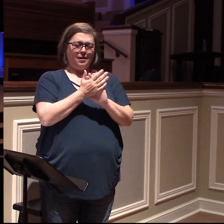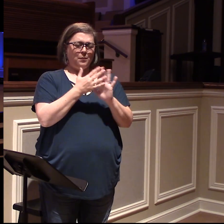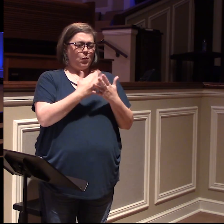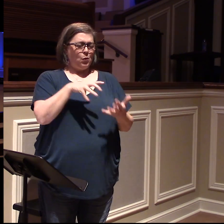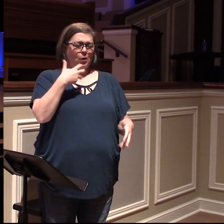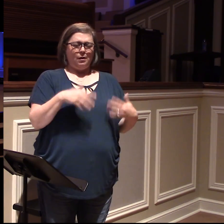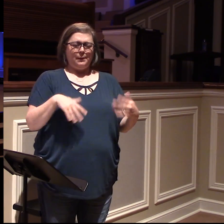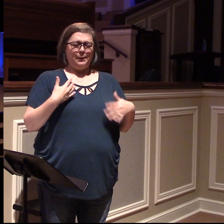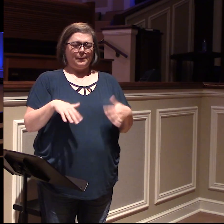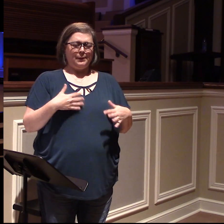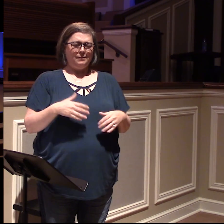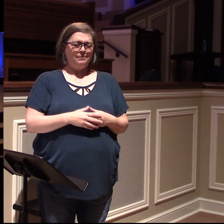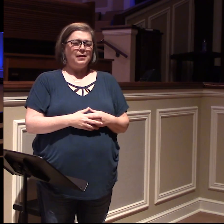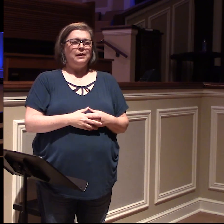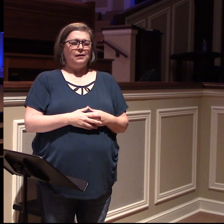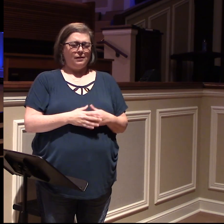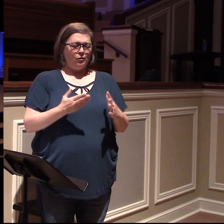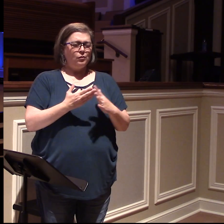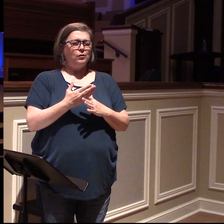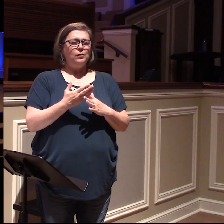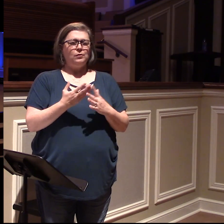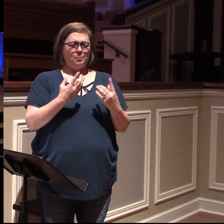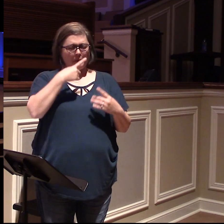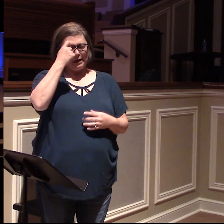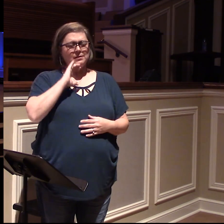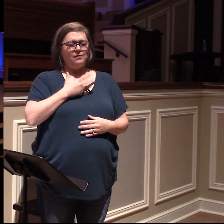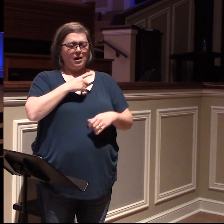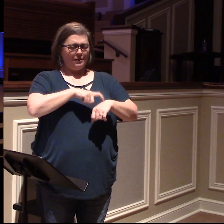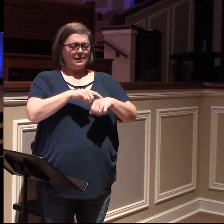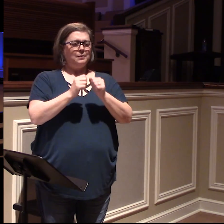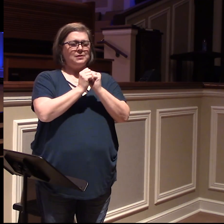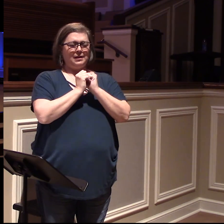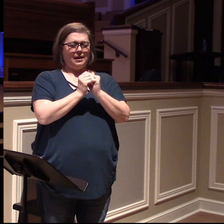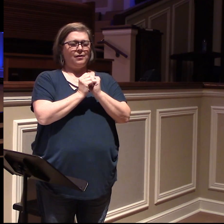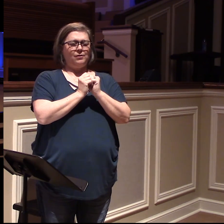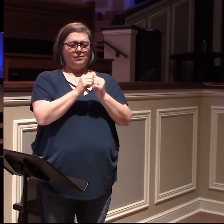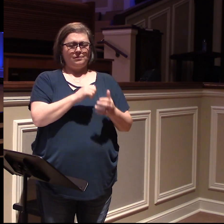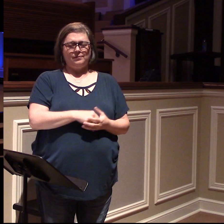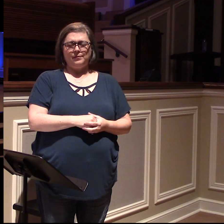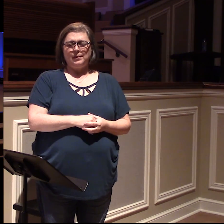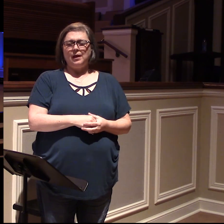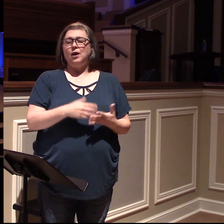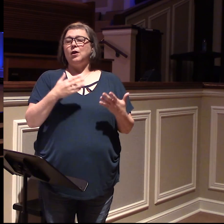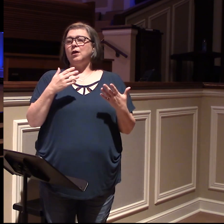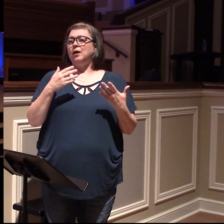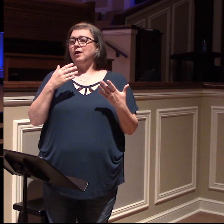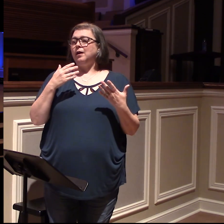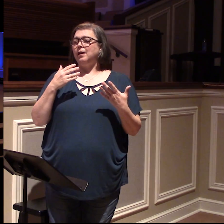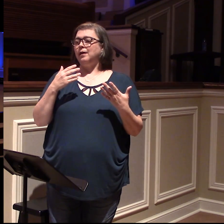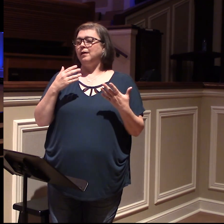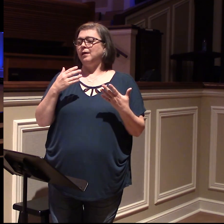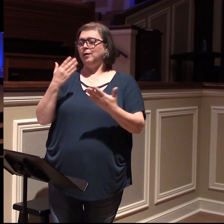we've spent this time together with you in worship. Lord, I thank you for the Creighton family and for their obedience today. Lord, I pray that you would just confirm